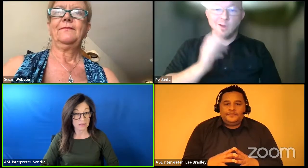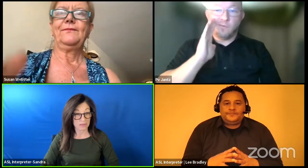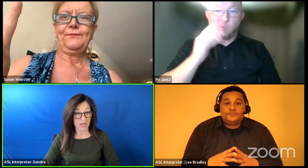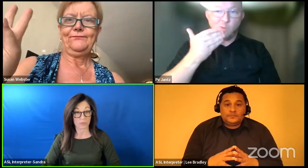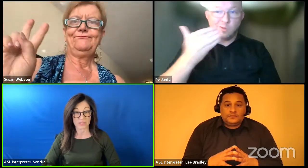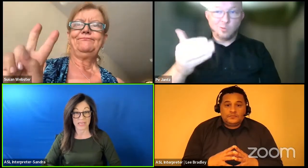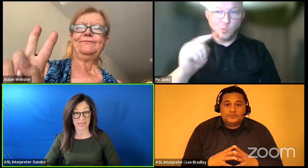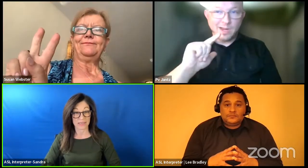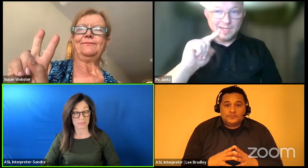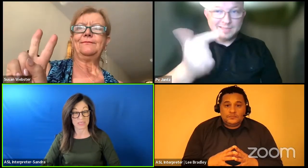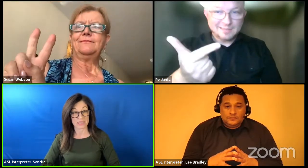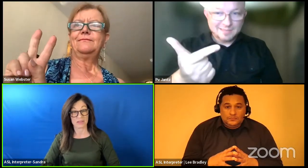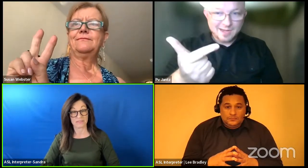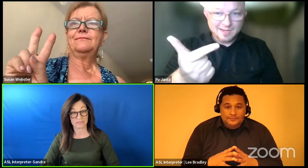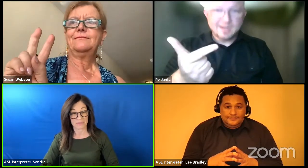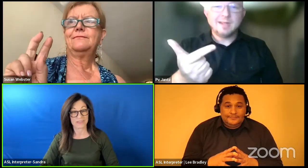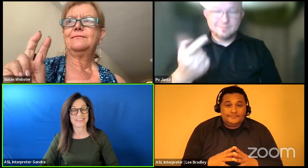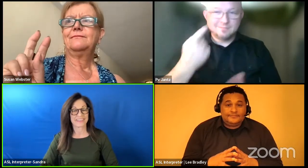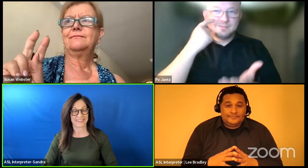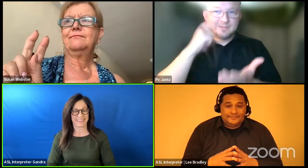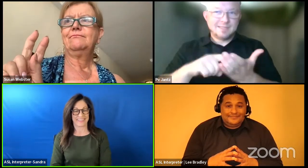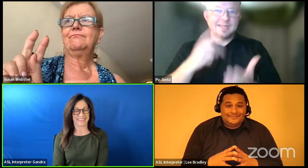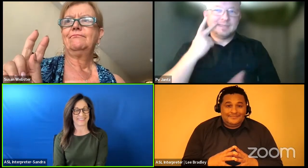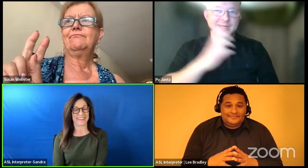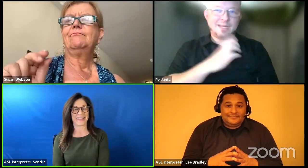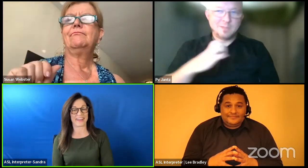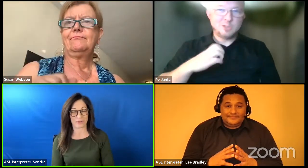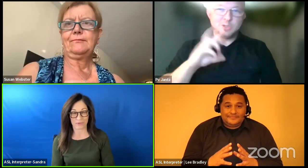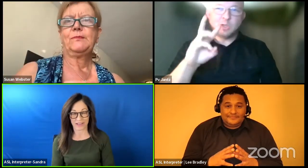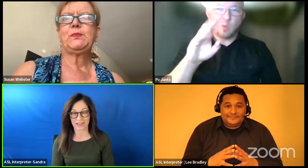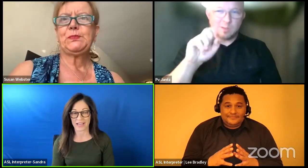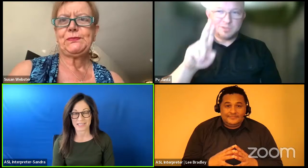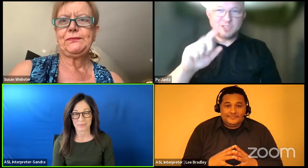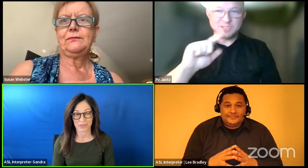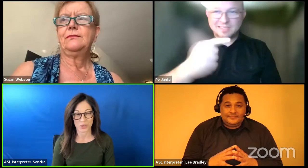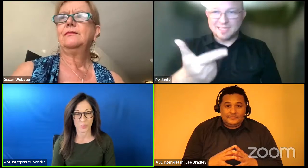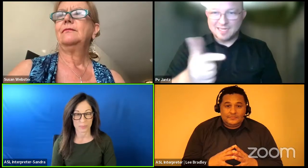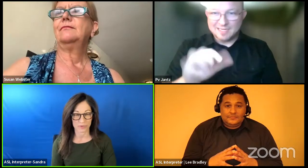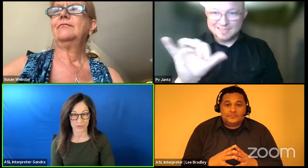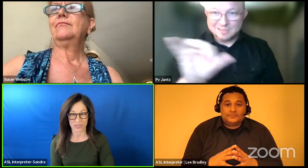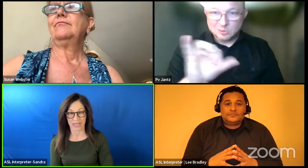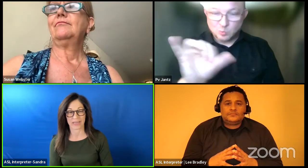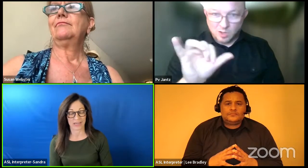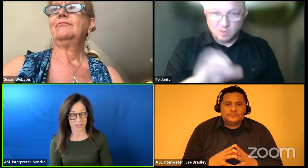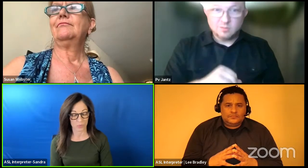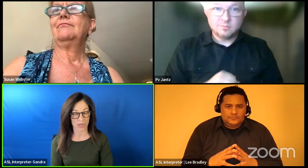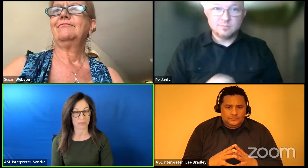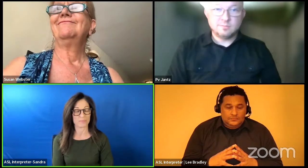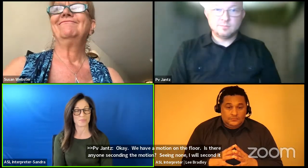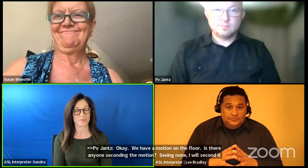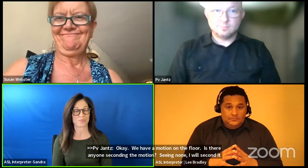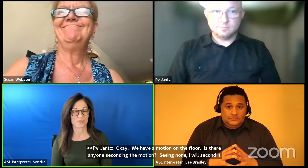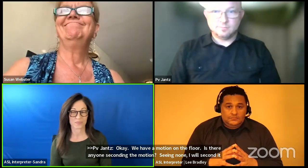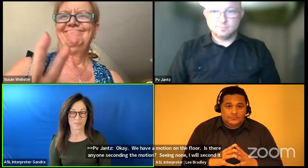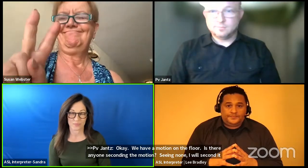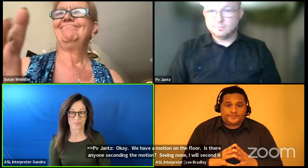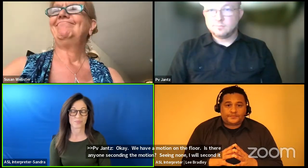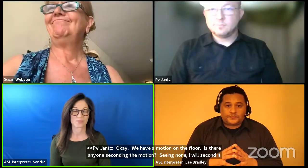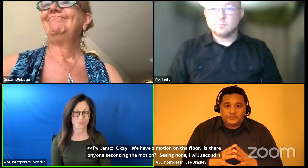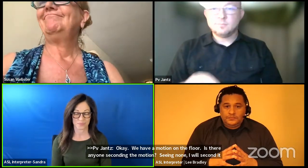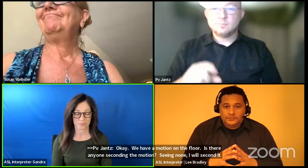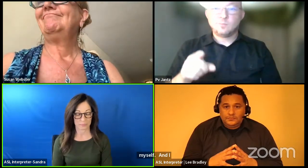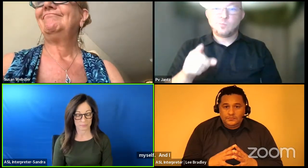Seeing none, I will second it myself. And I recognize Commissioner Webster seconded it as well.